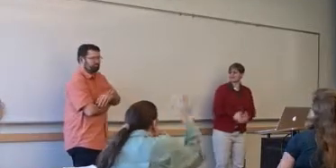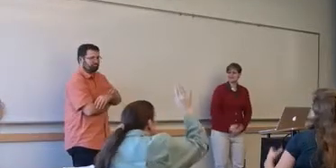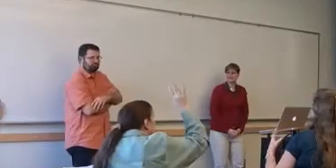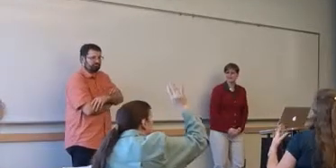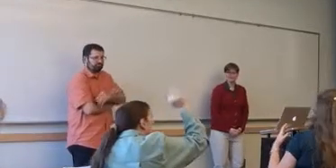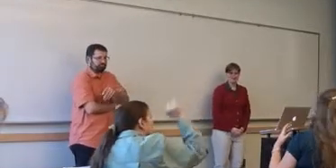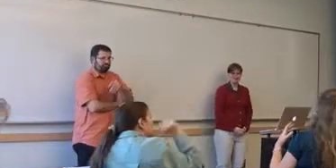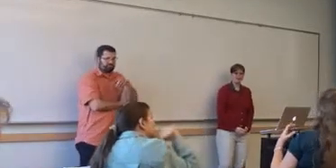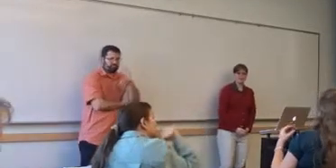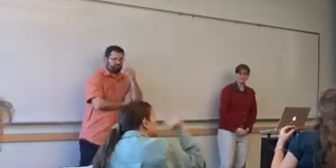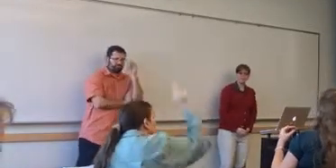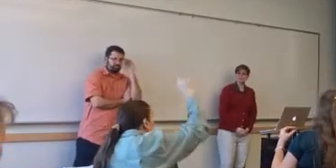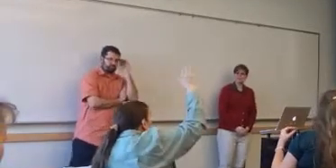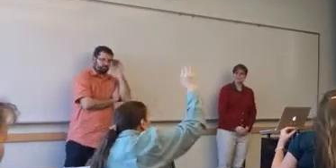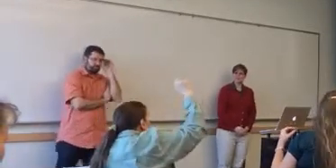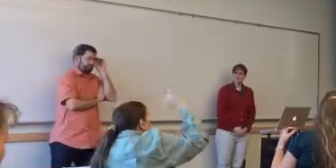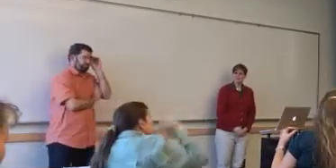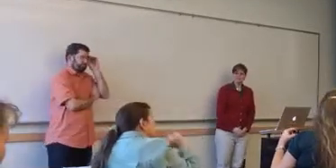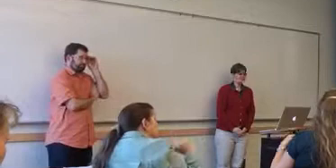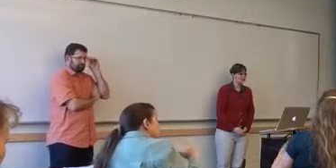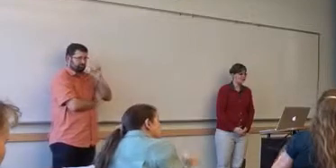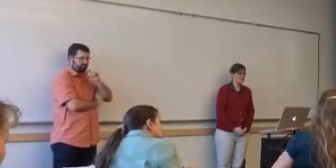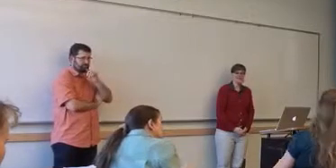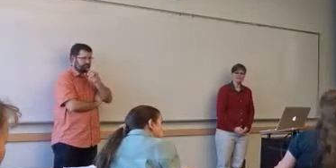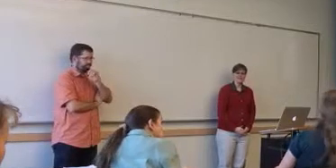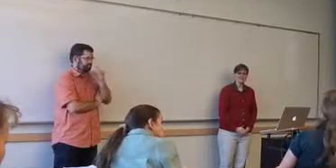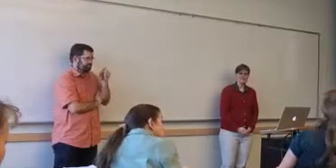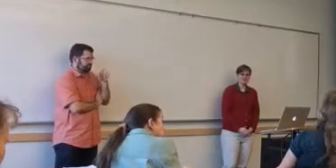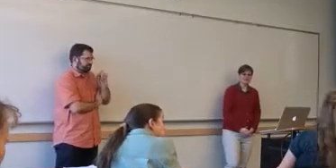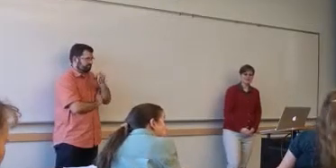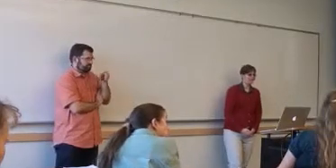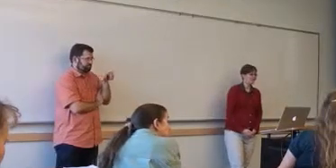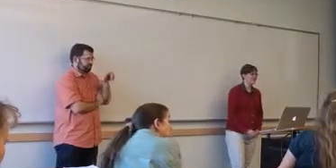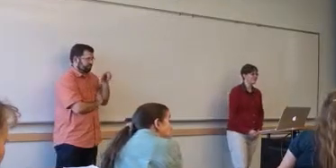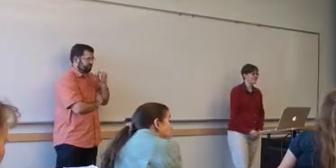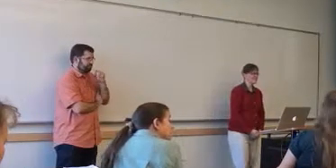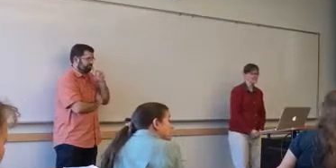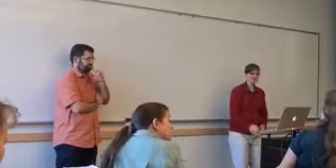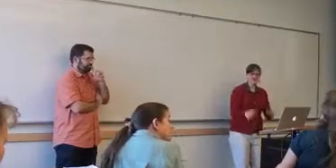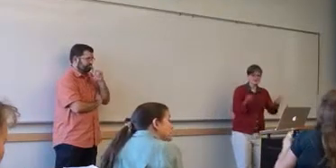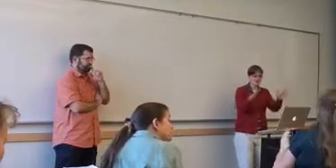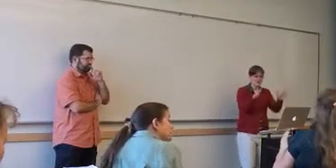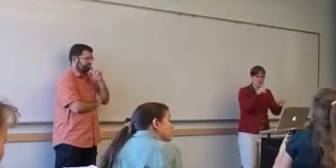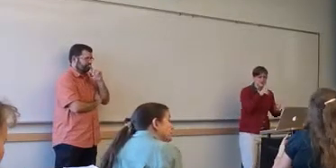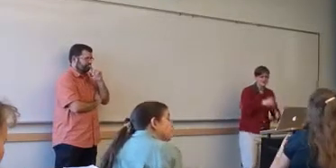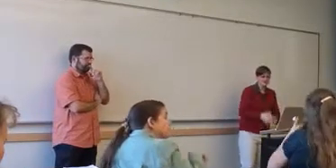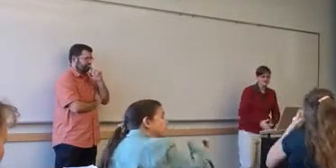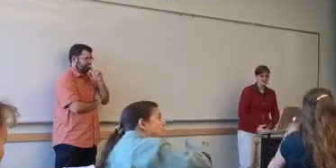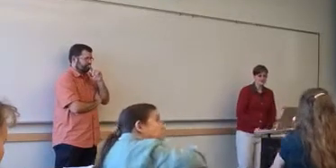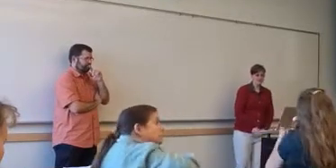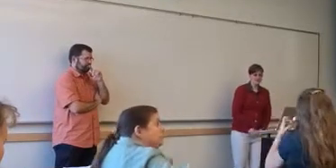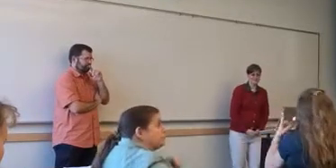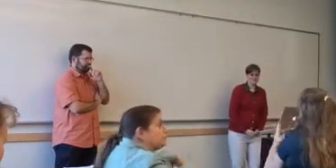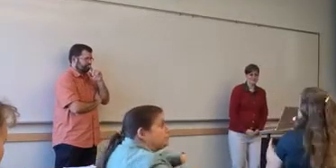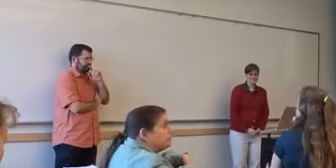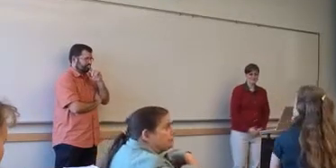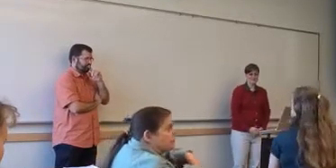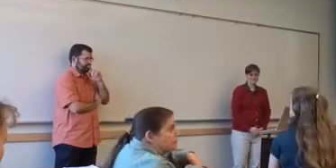Did anyone have questions? Yeah, this is completely not based on education, it's just completely out of curiosity. Do deaf